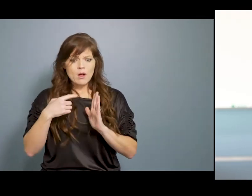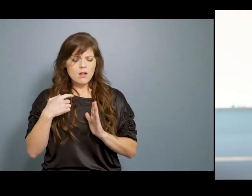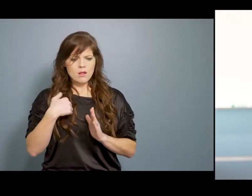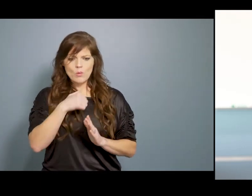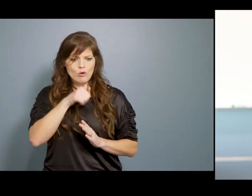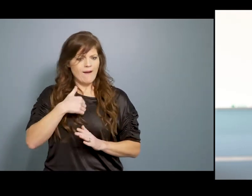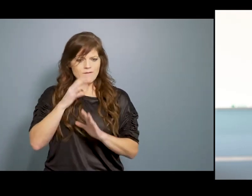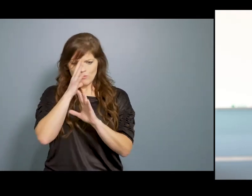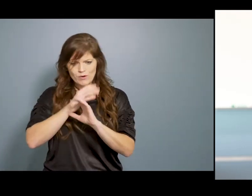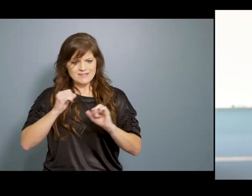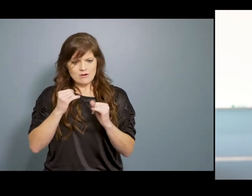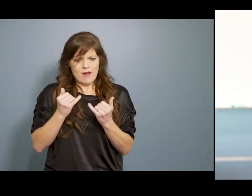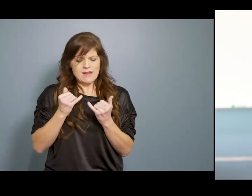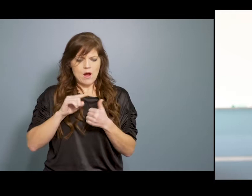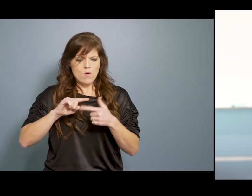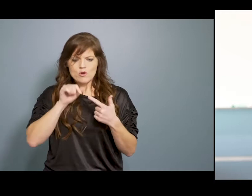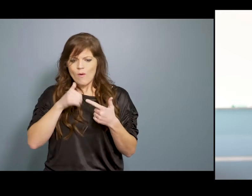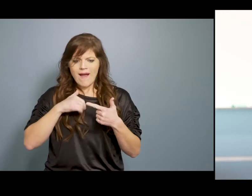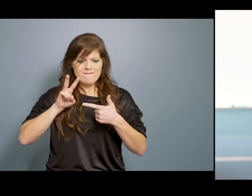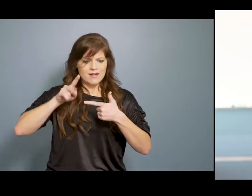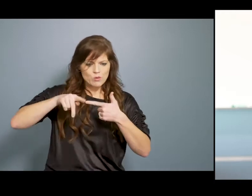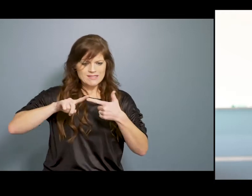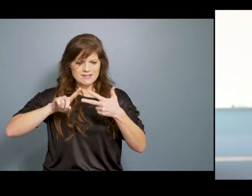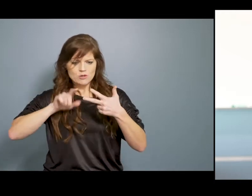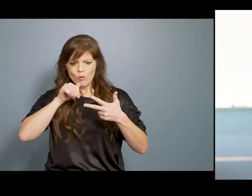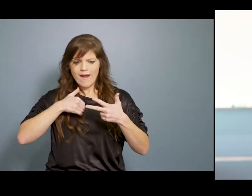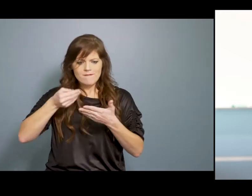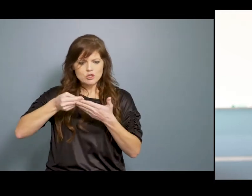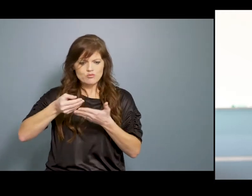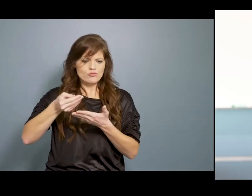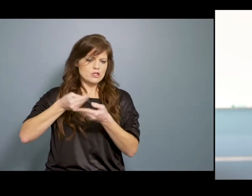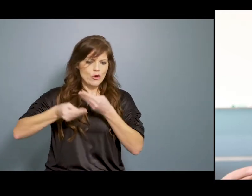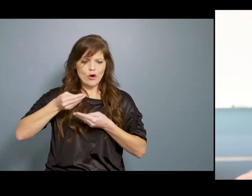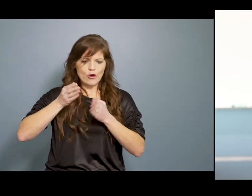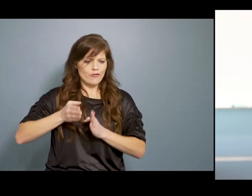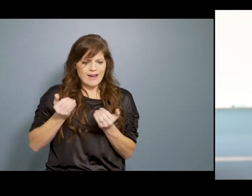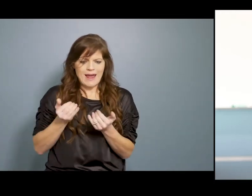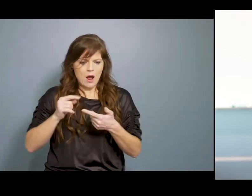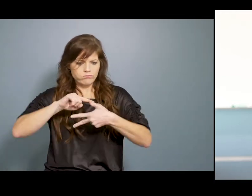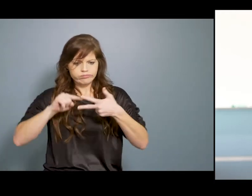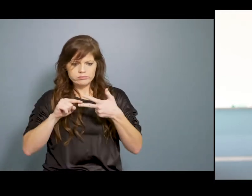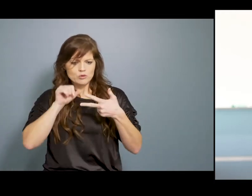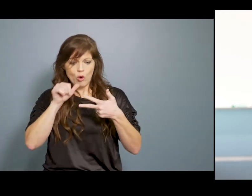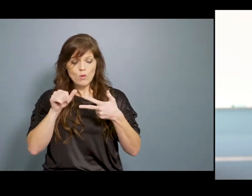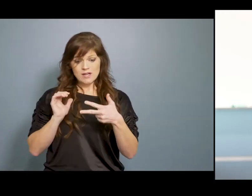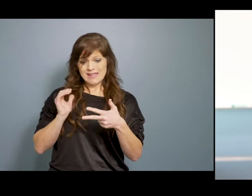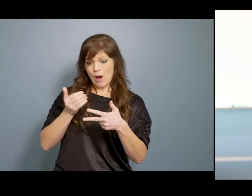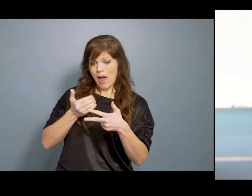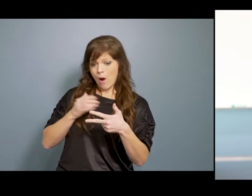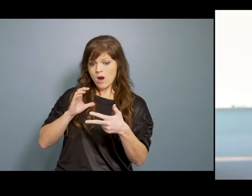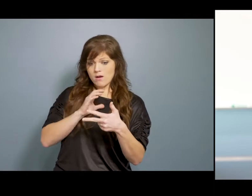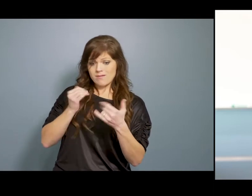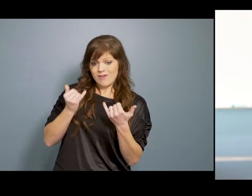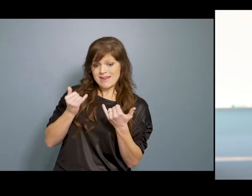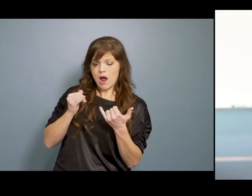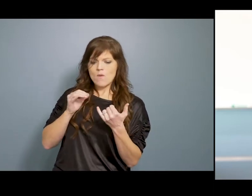running without a president, a vice president, or a treasurer. So the senators as a whole have been sharing all the